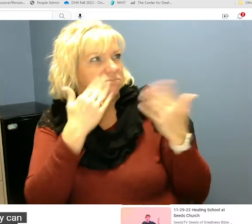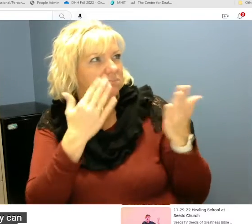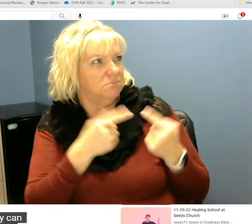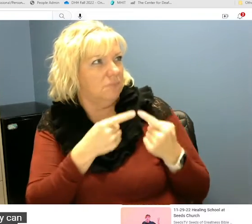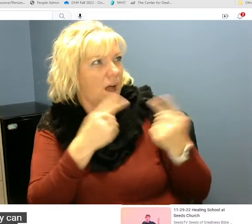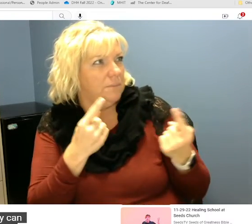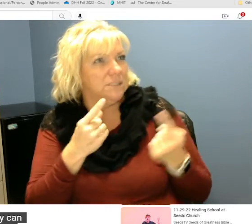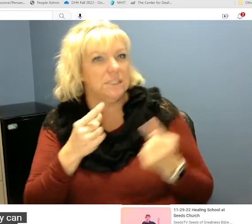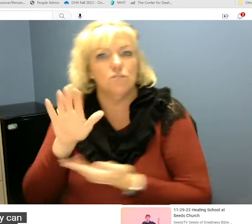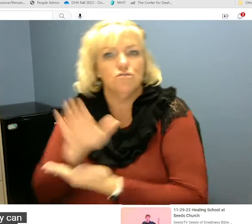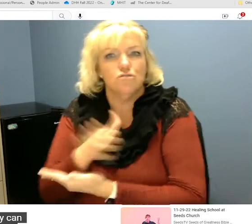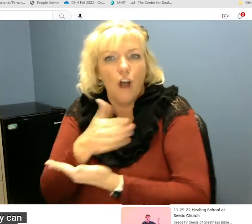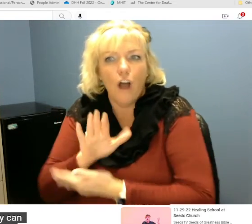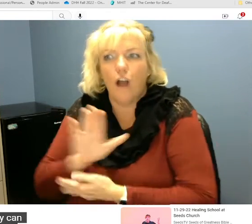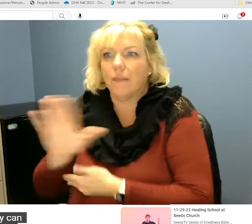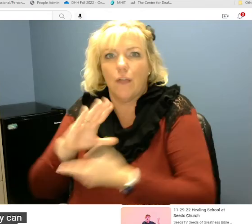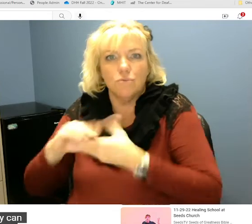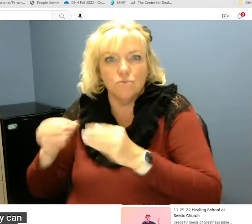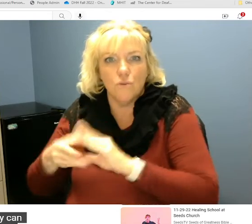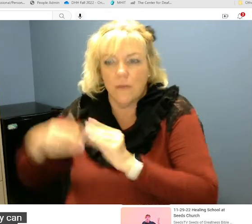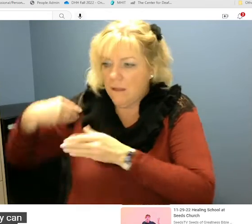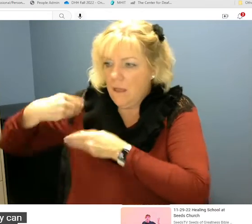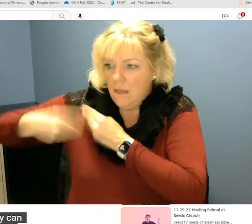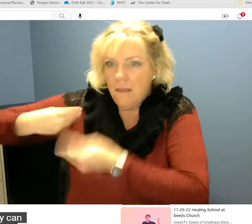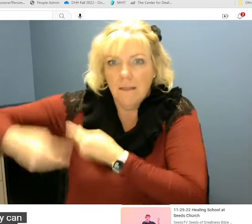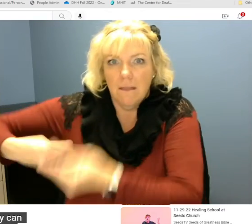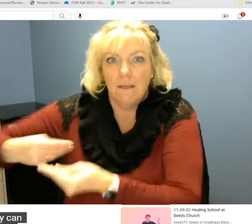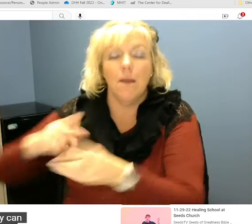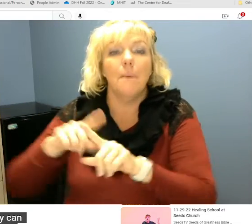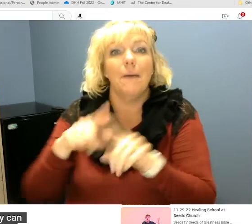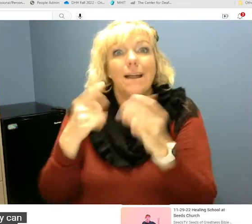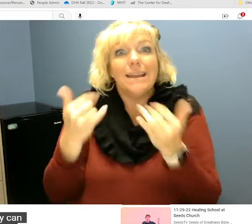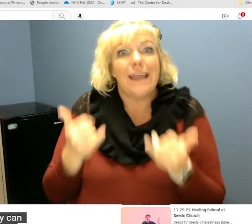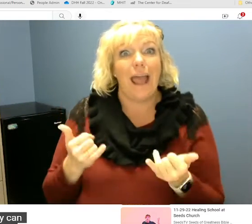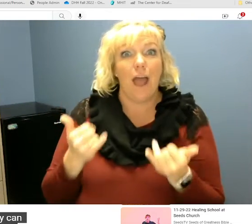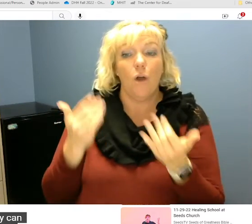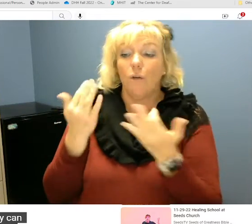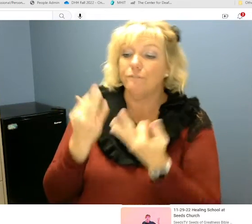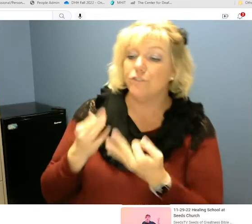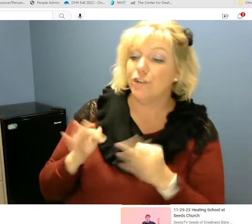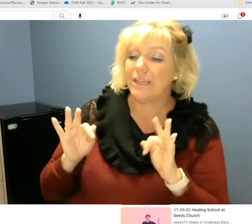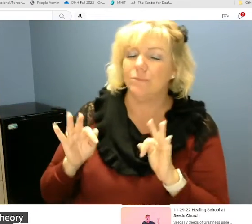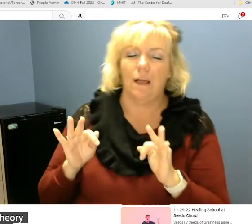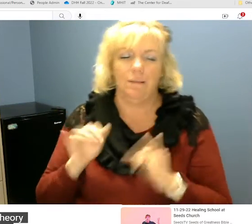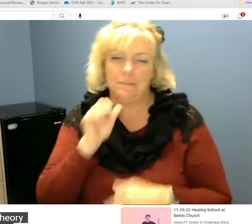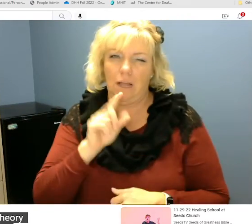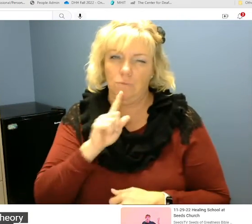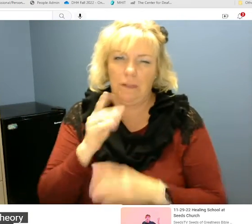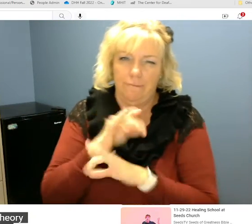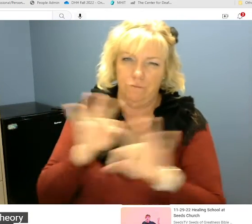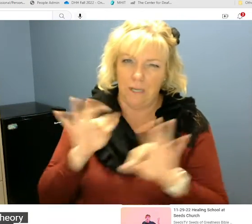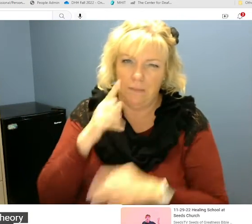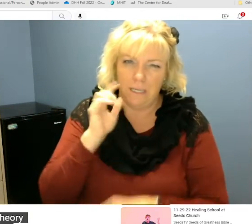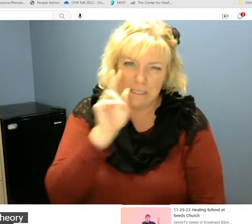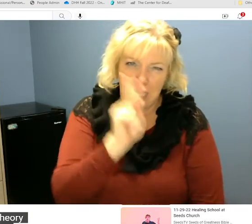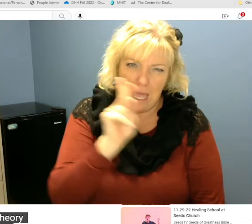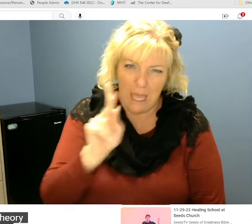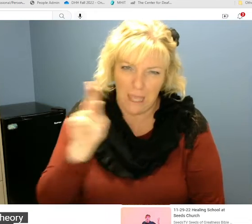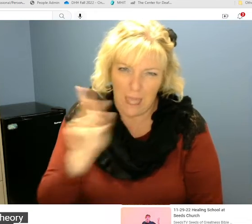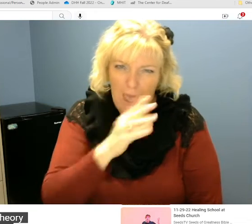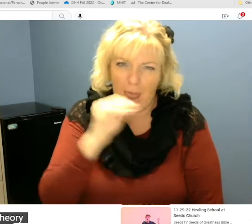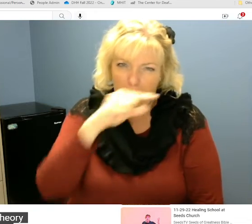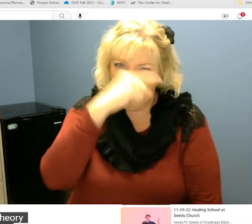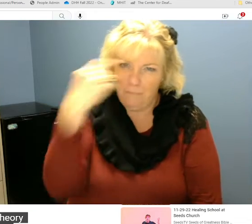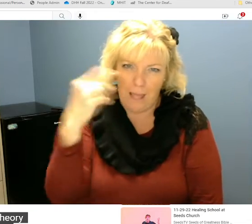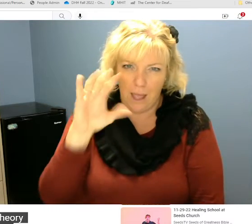tales. And now they can, and I say freely, loosely, because of the Klan and black codes and what have you,